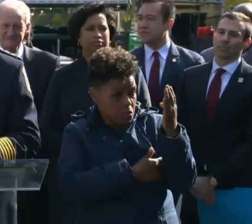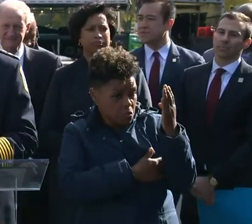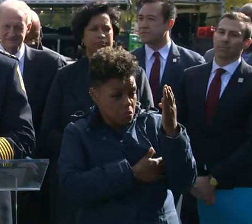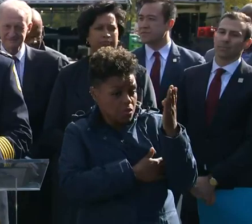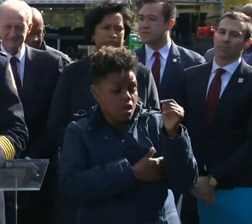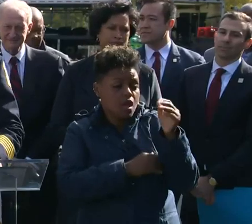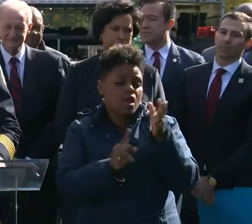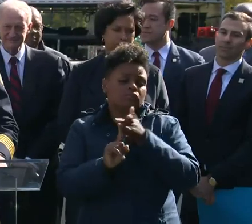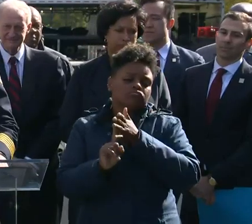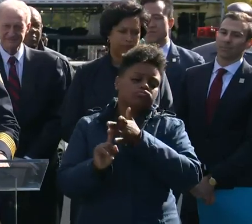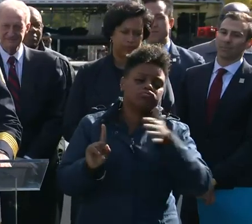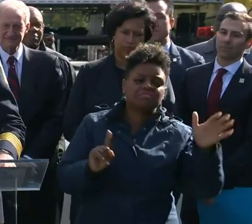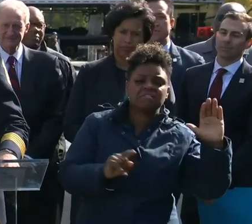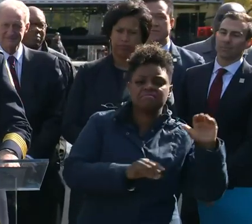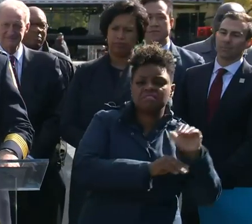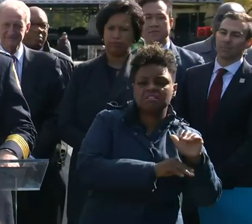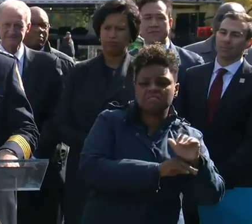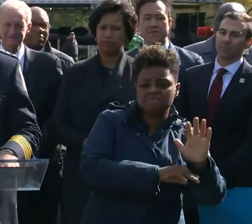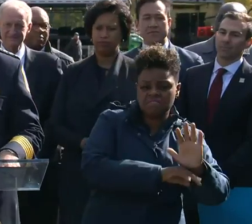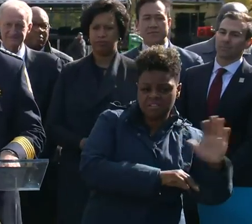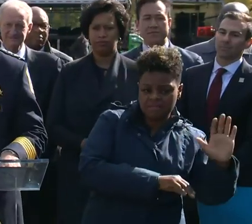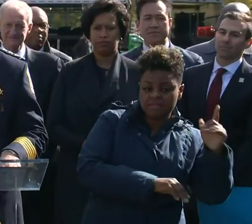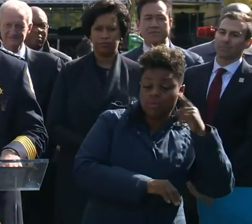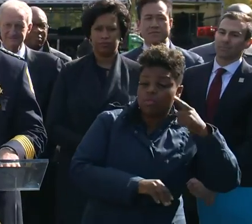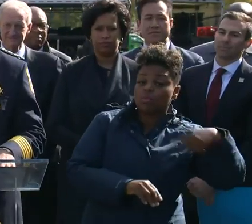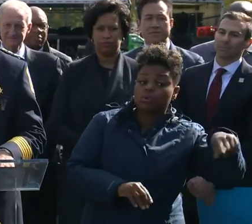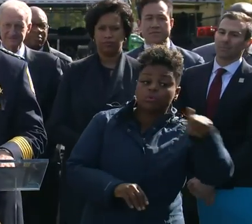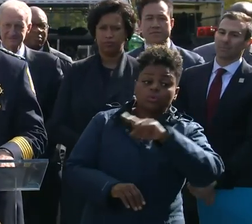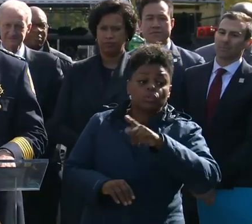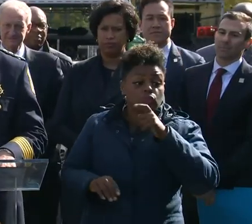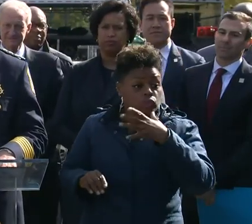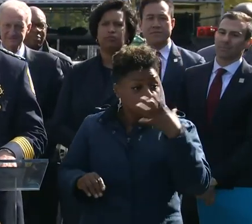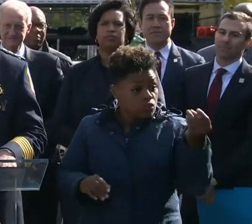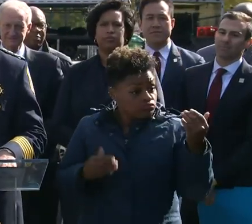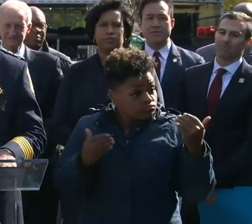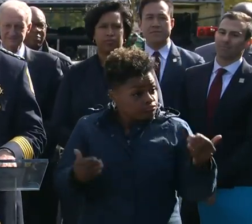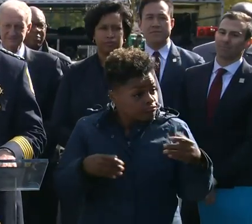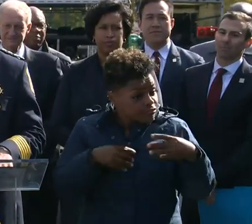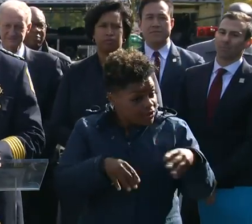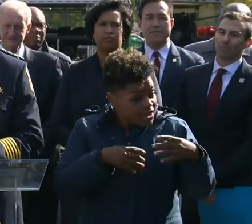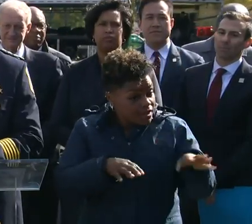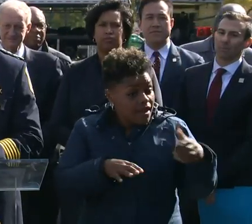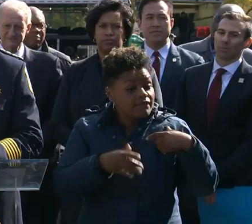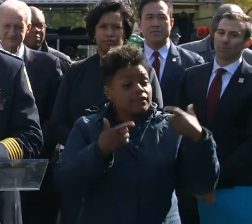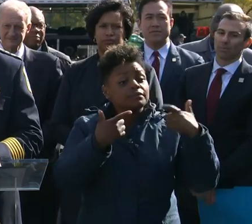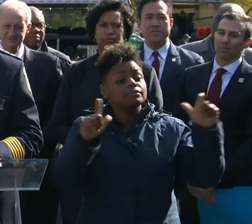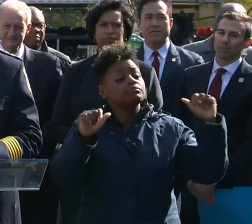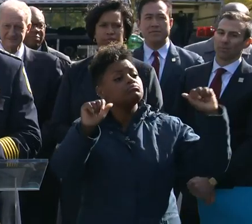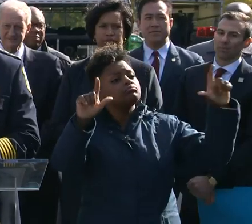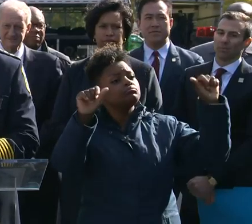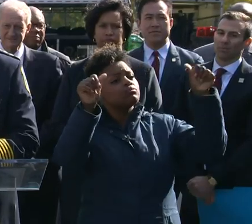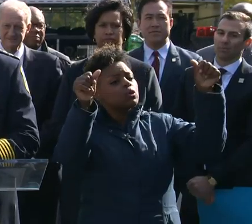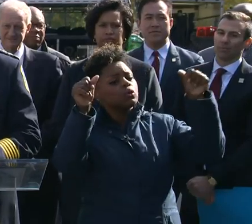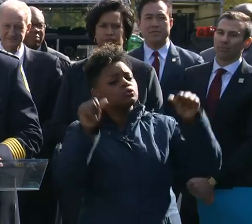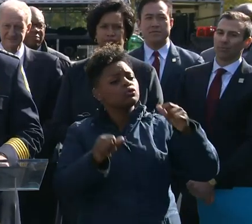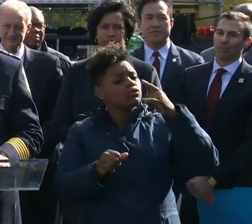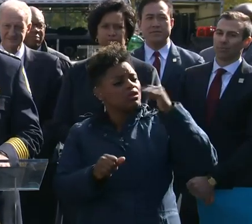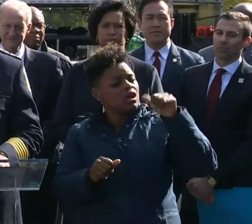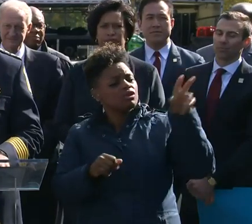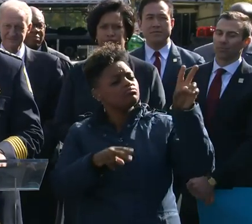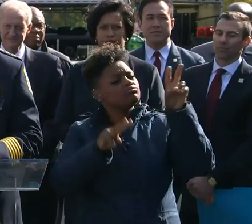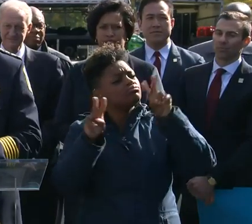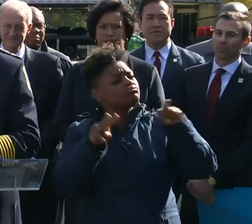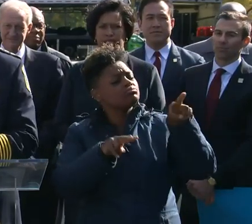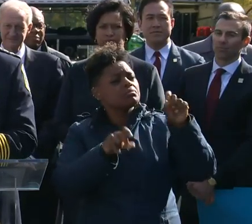5 p.m. For those that are attending the parade, there will be jumbotrons set throughout the parade route. So after the parade